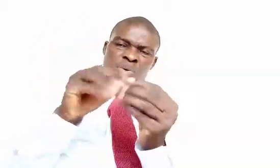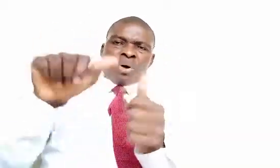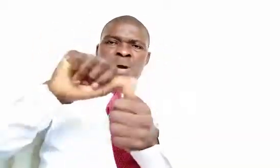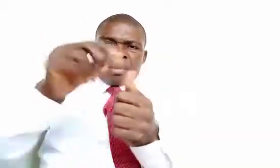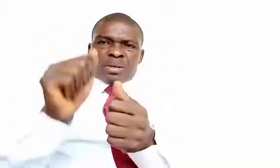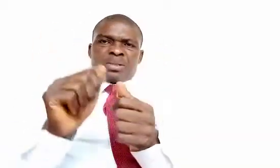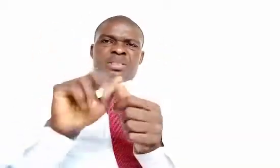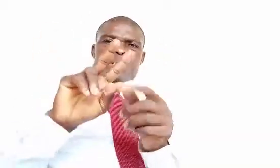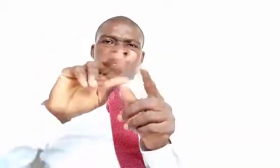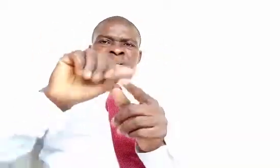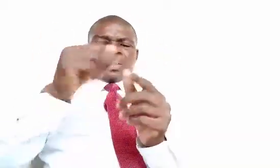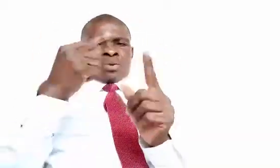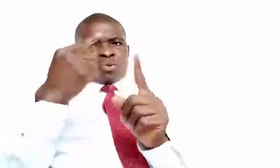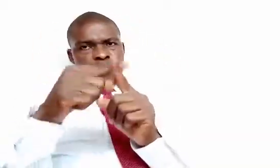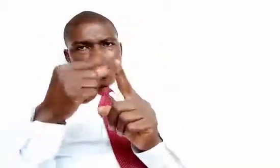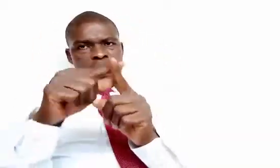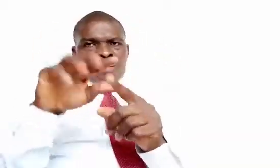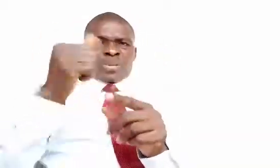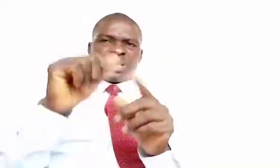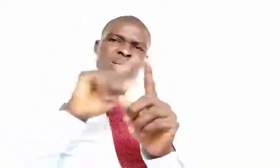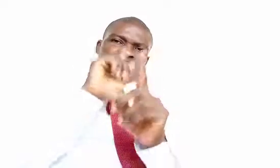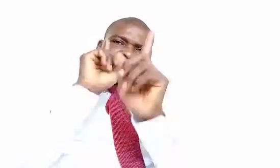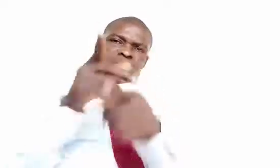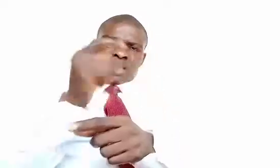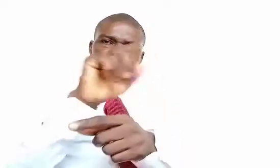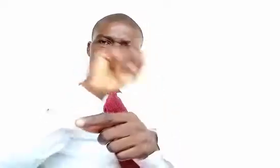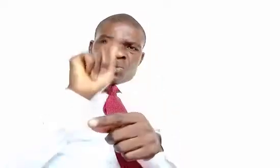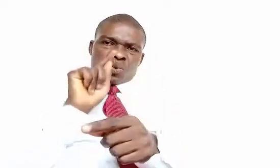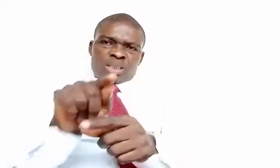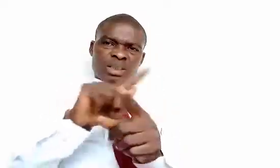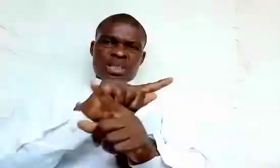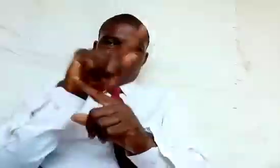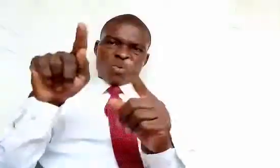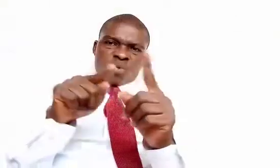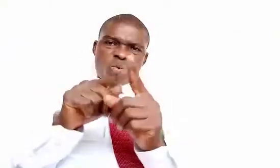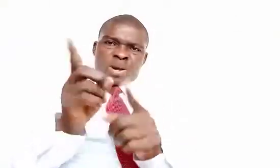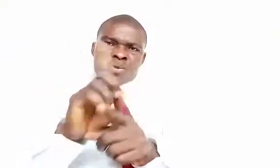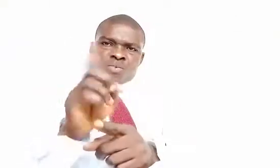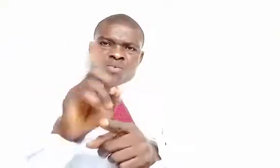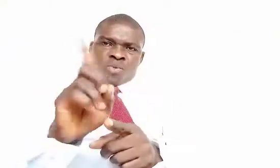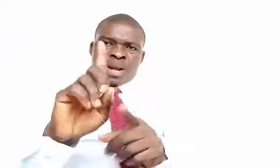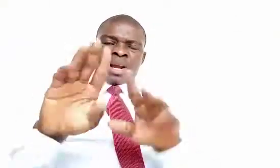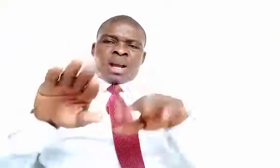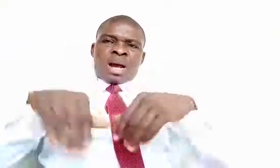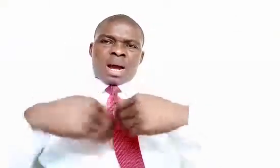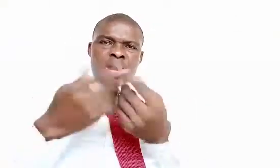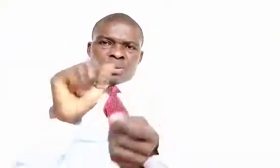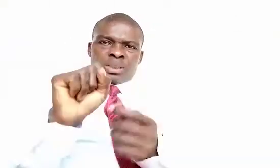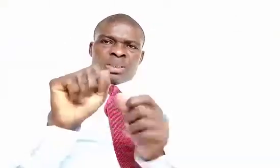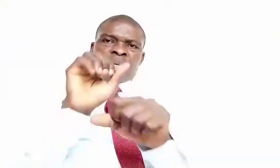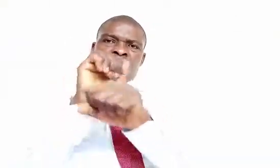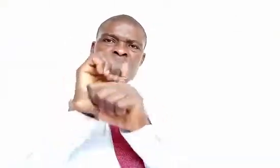adverbs. They answer the question when, where, and how an action is performed, or express